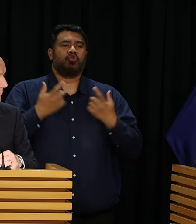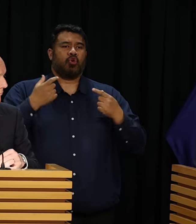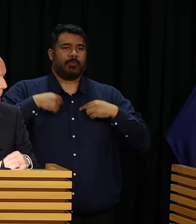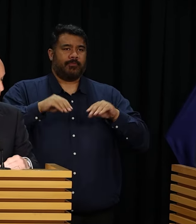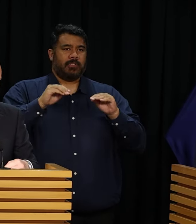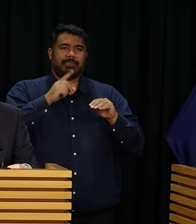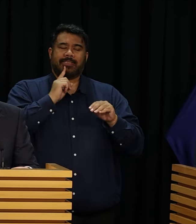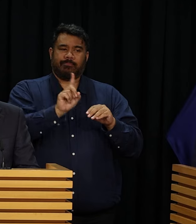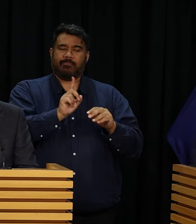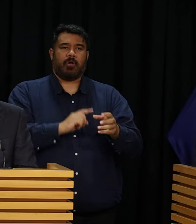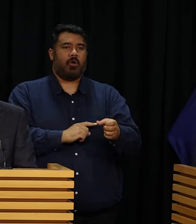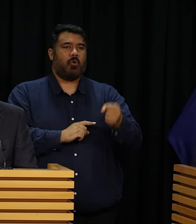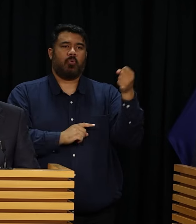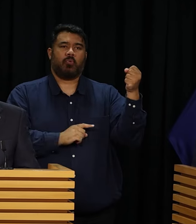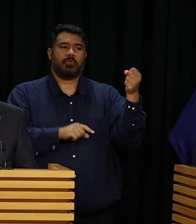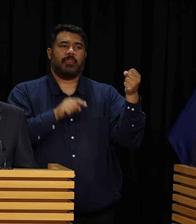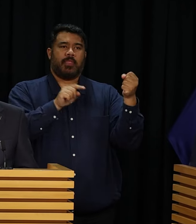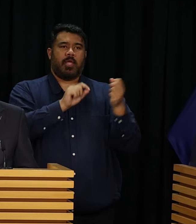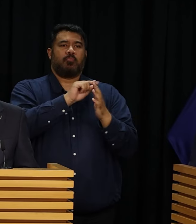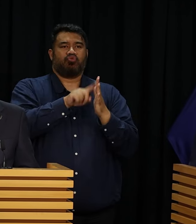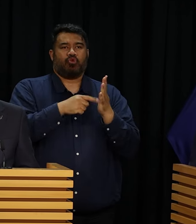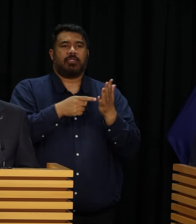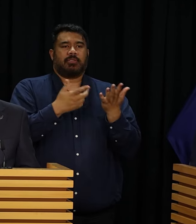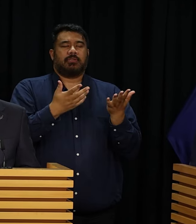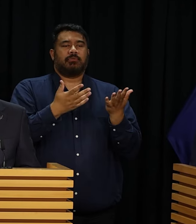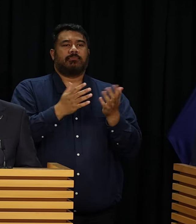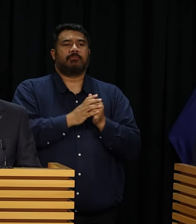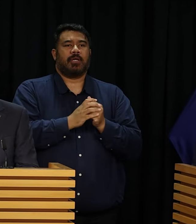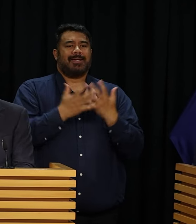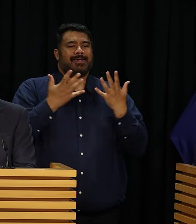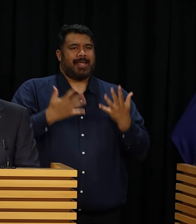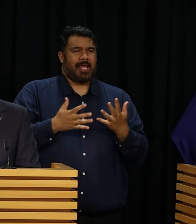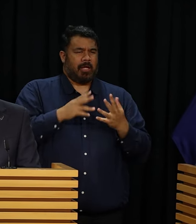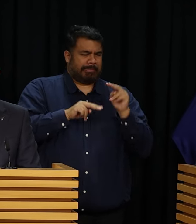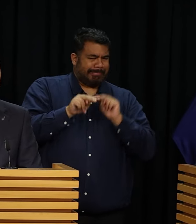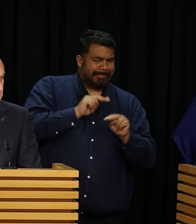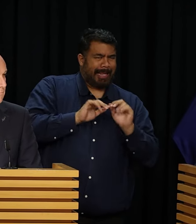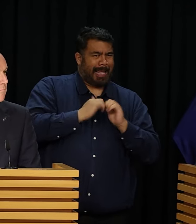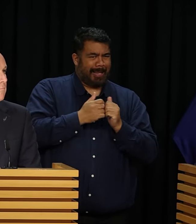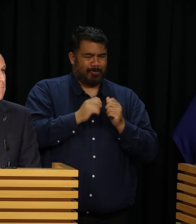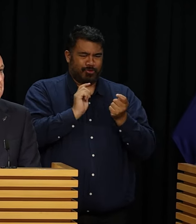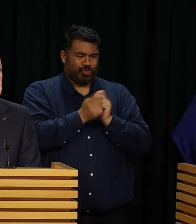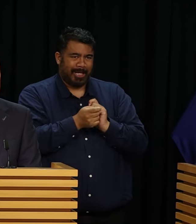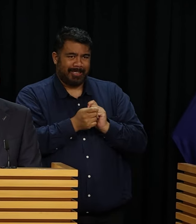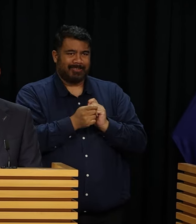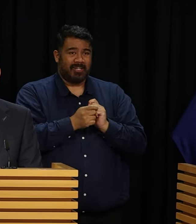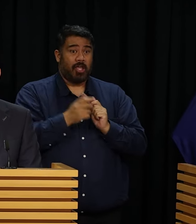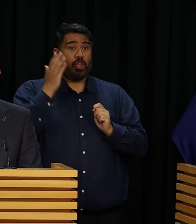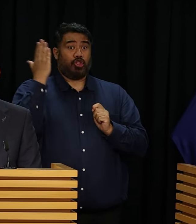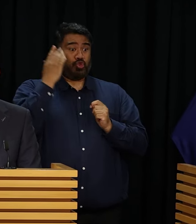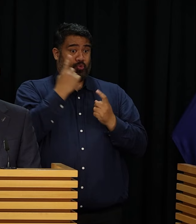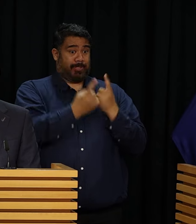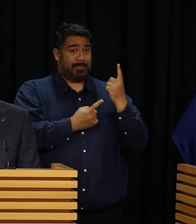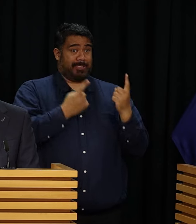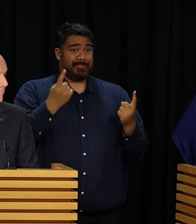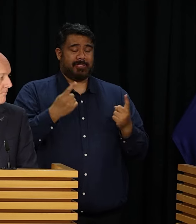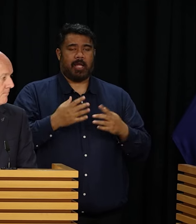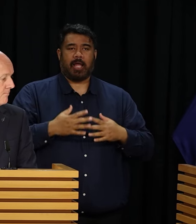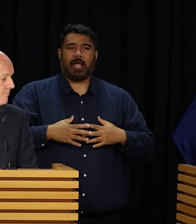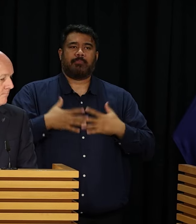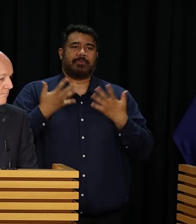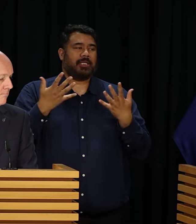to pause this Marlborough project, and a new way forward is now being worked through. This was deeply upsetting for the schools involved, for